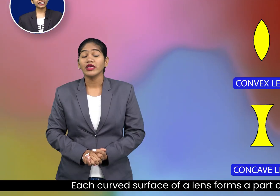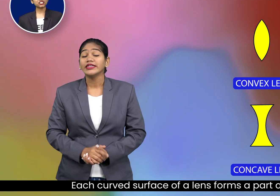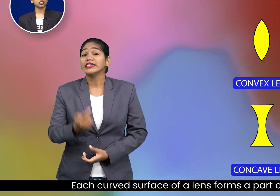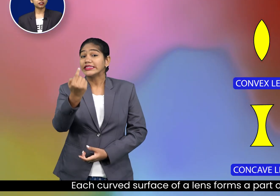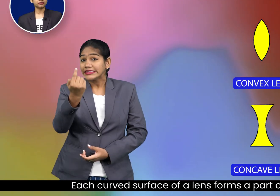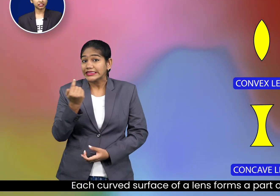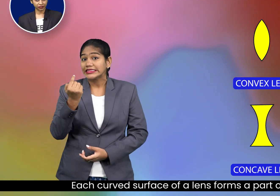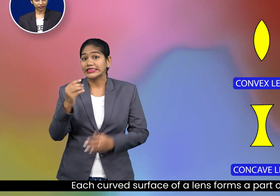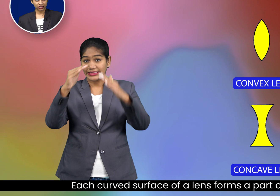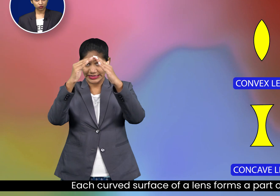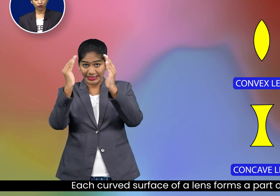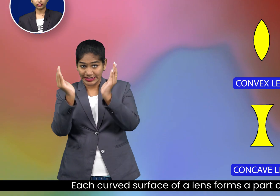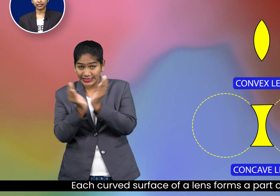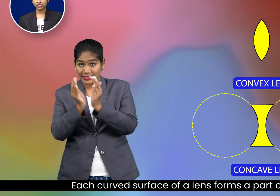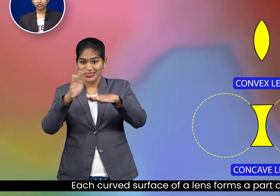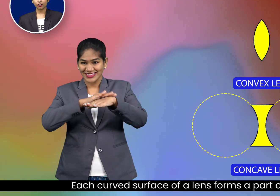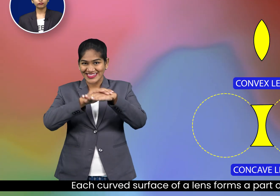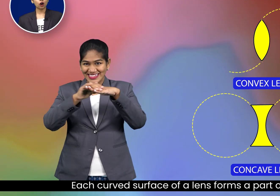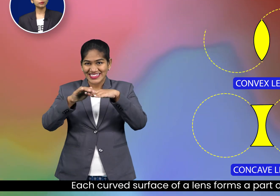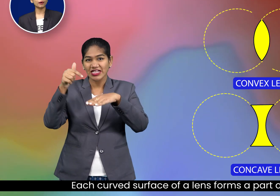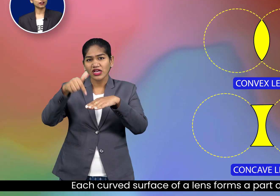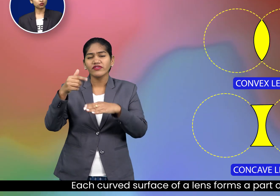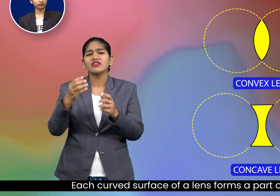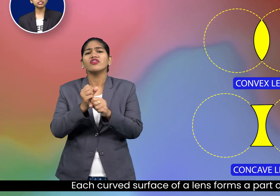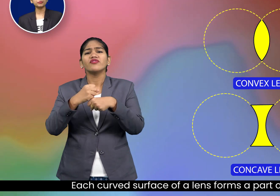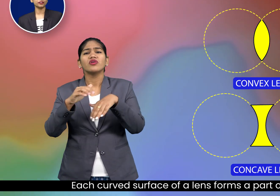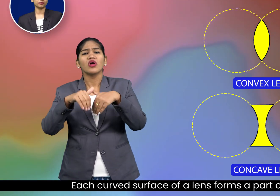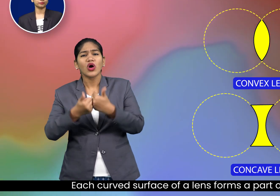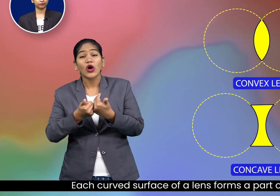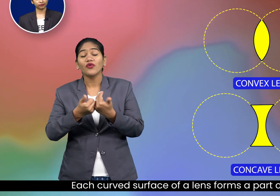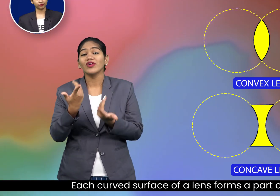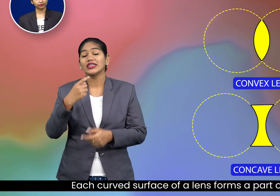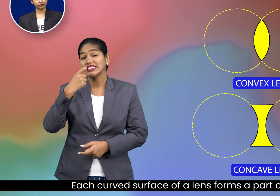Each curved surface of a lens form a part of a sphere.